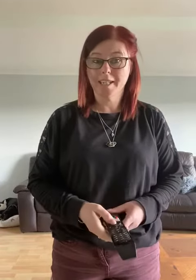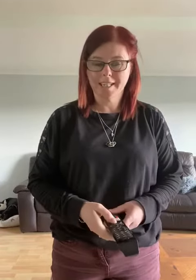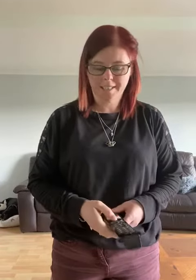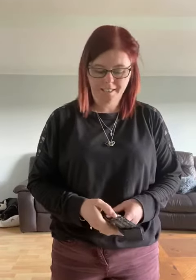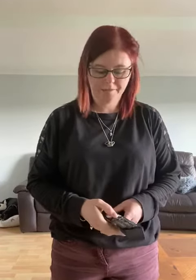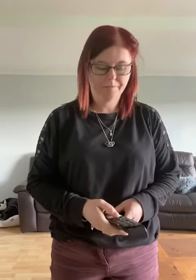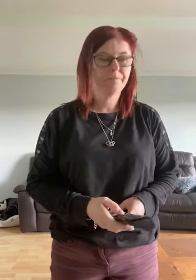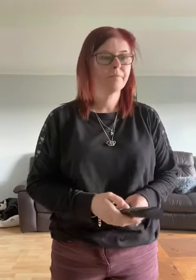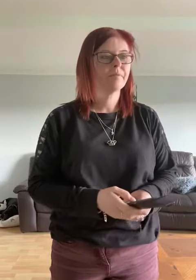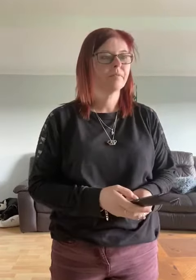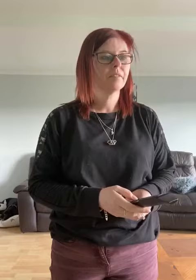it